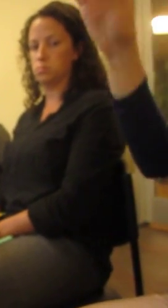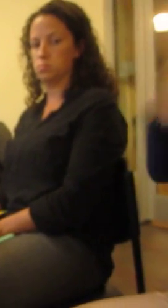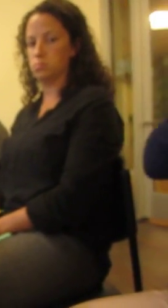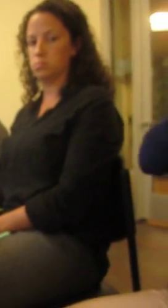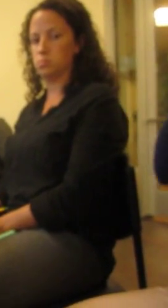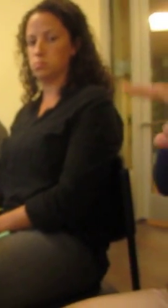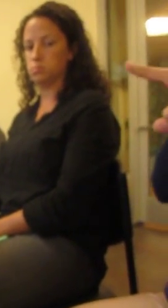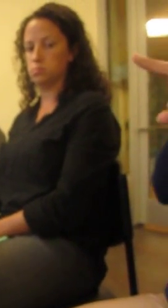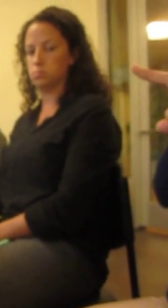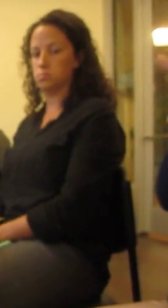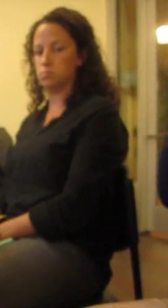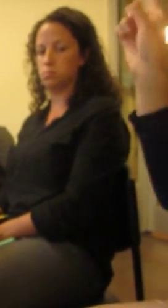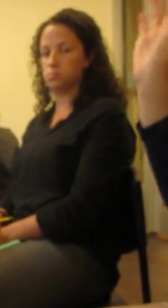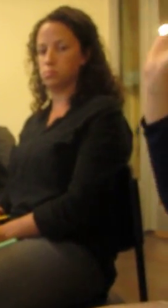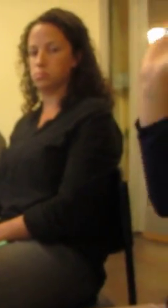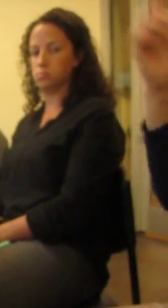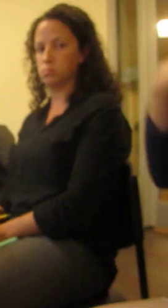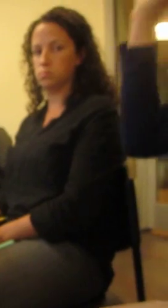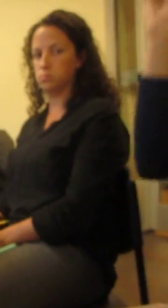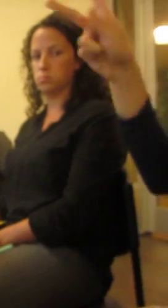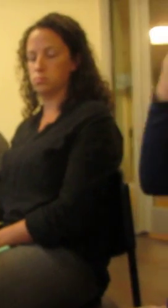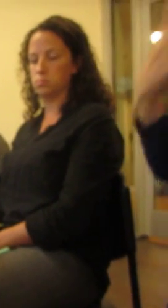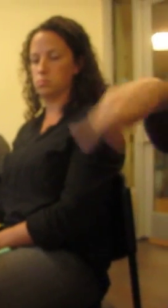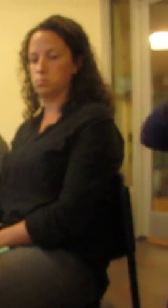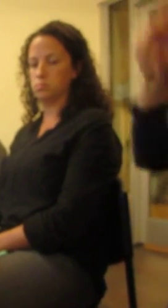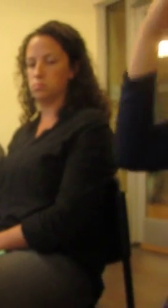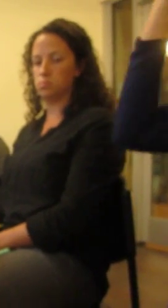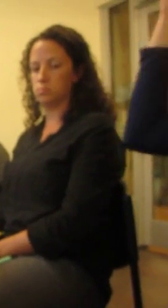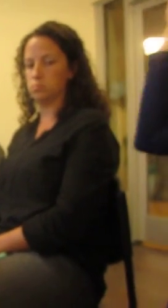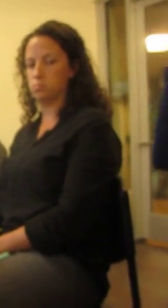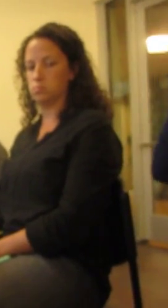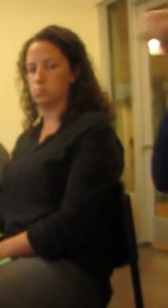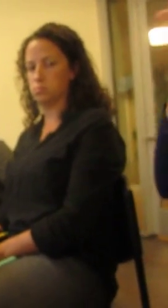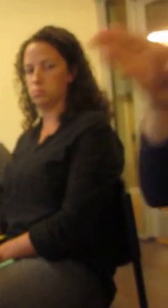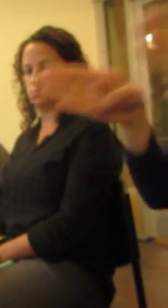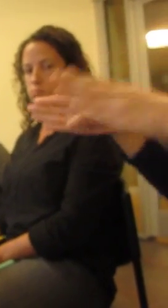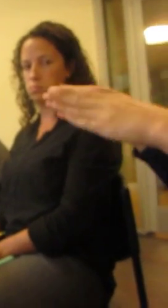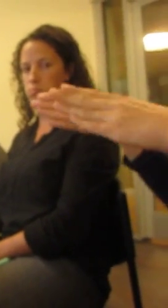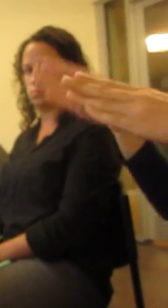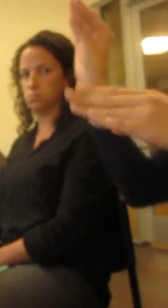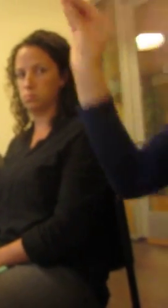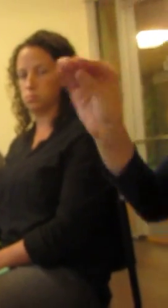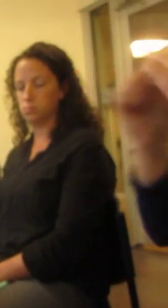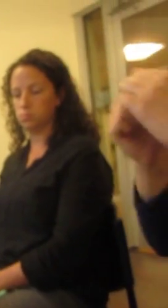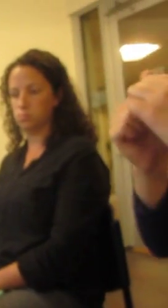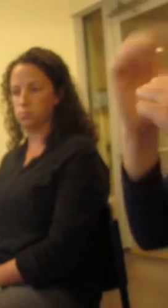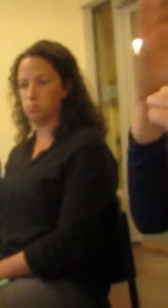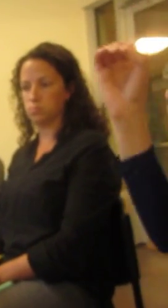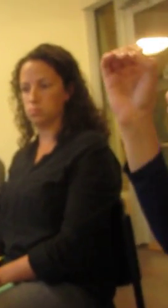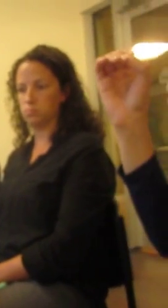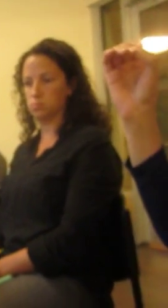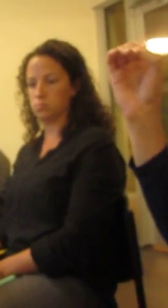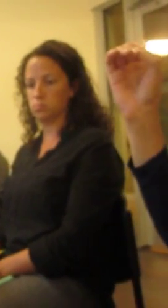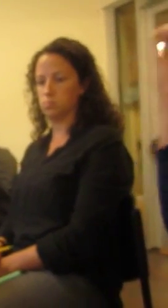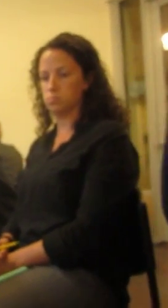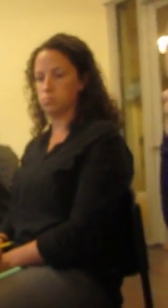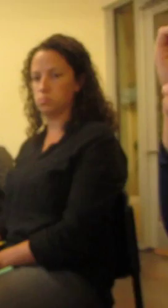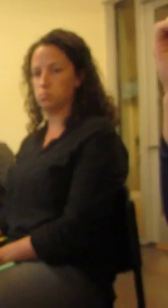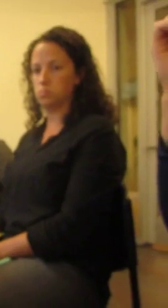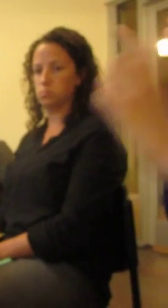or otherwise. But I think there are different ways of piecing together and sort of transcending the perspective we're in to see the bigger